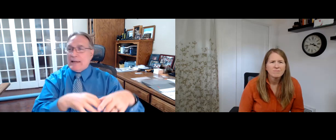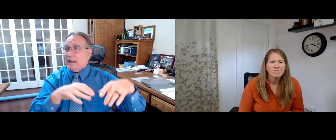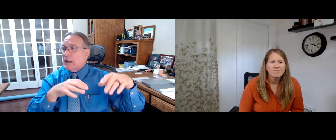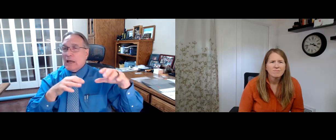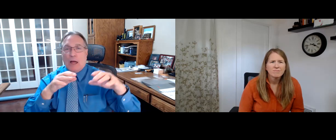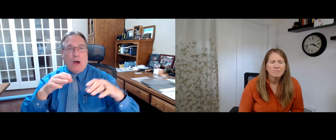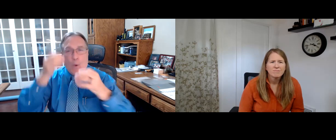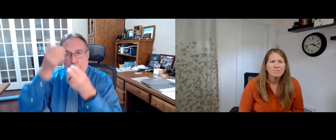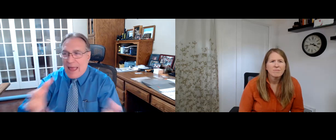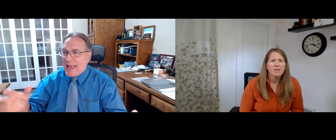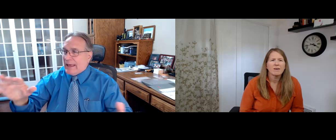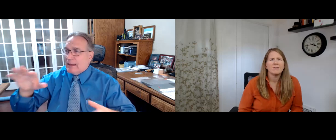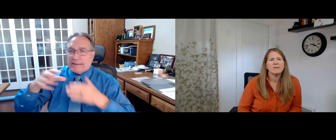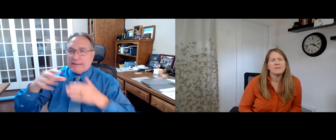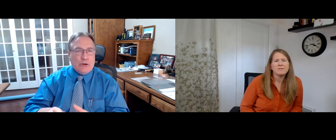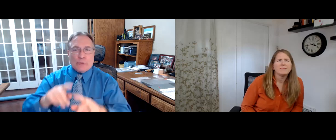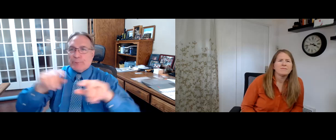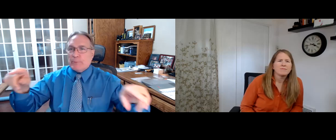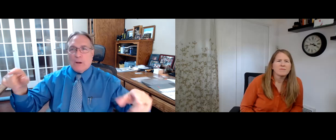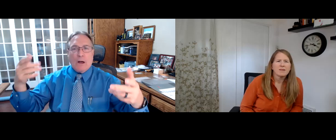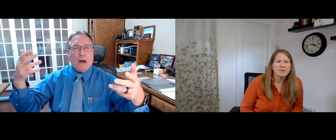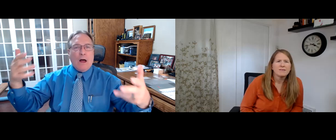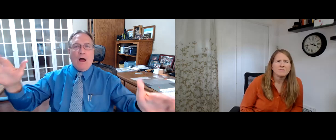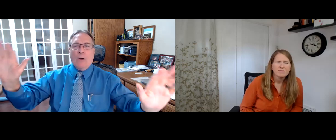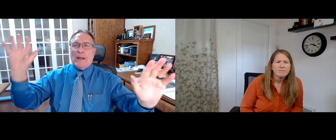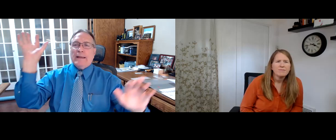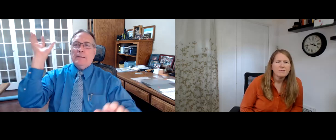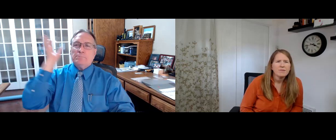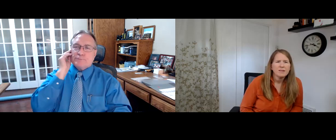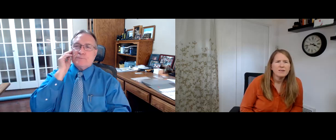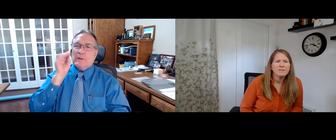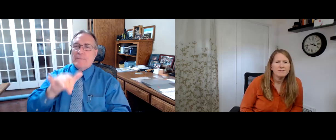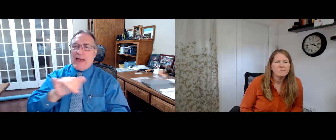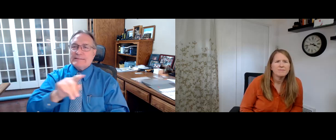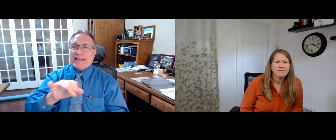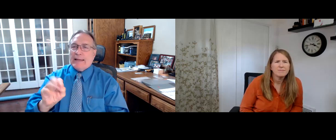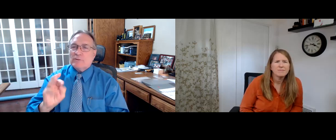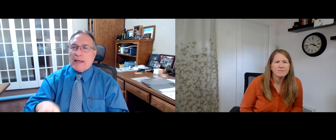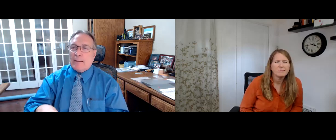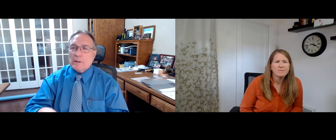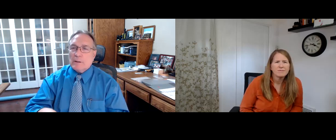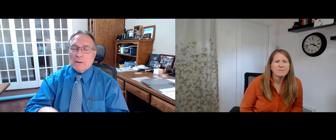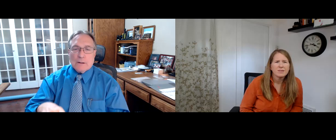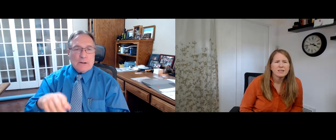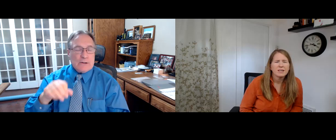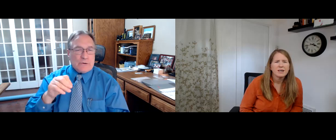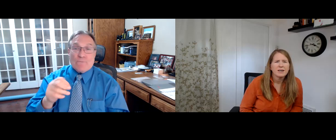coordinating, obeying leaders, already that Zion's camp. So